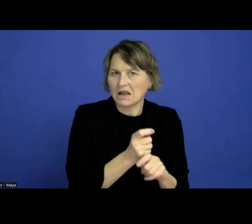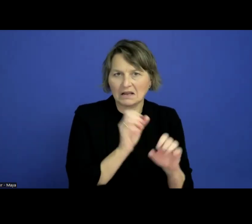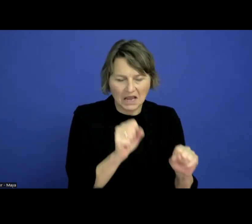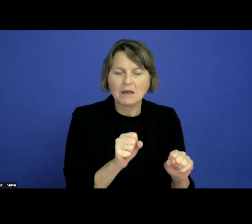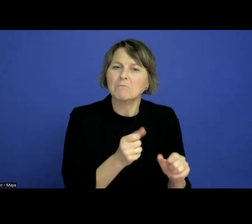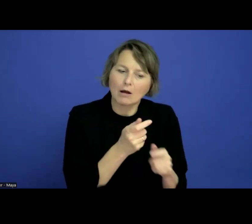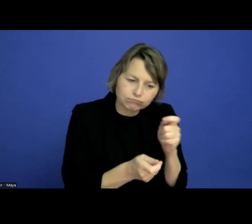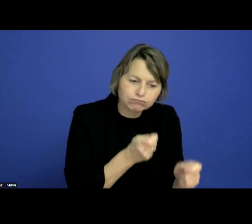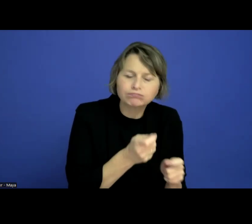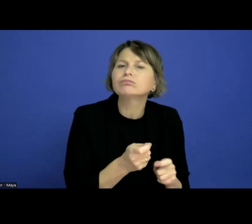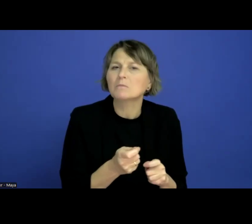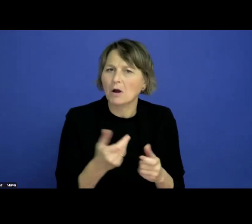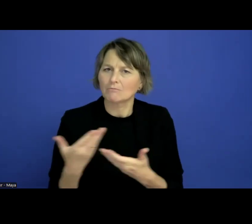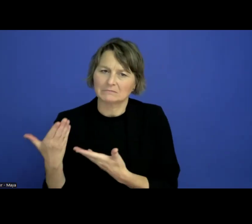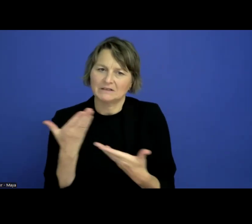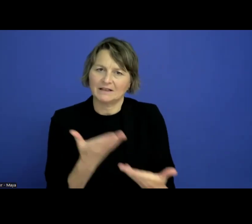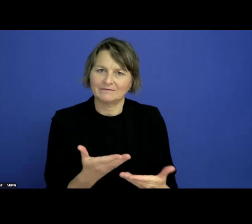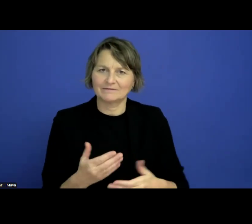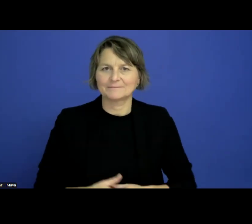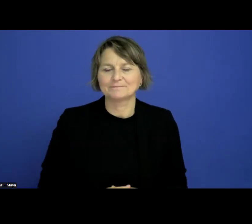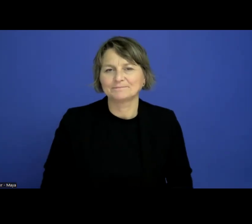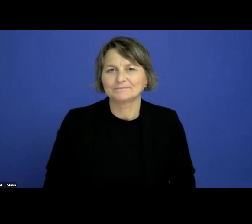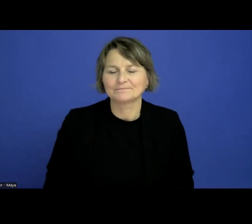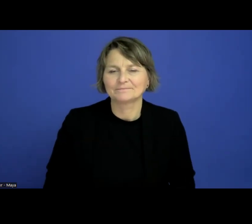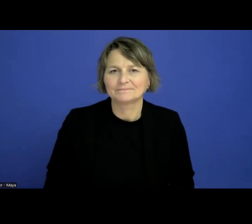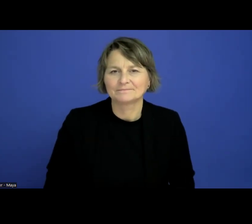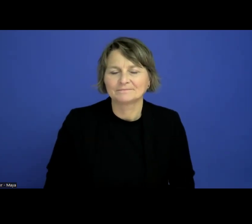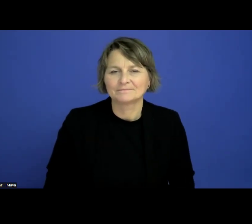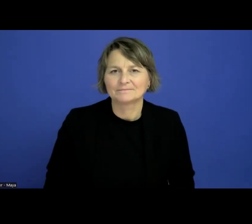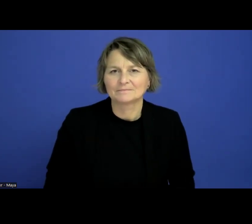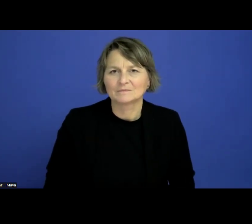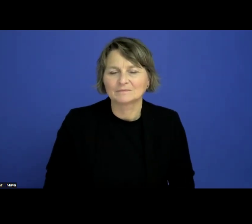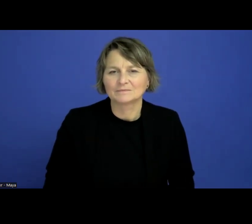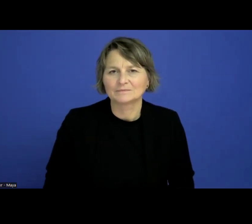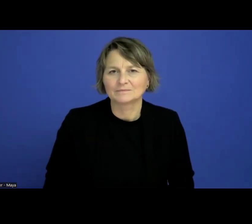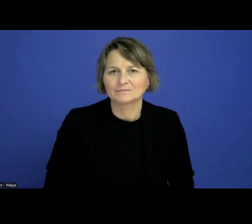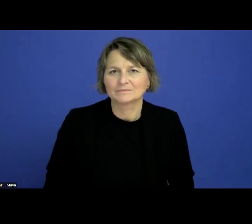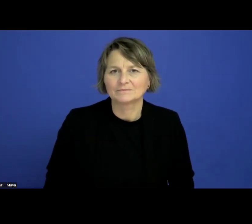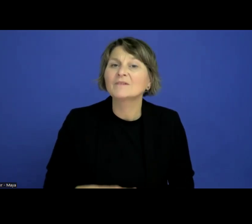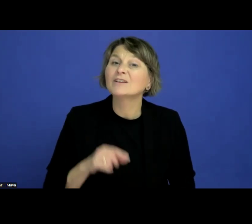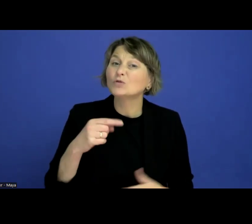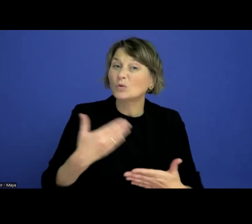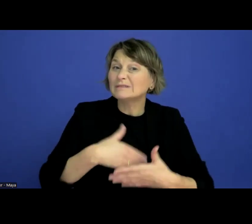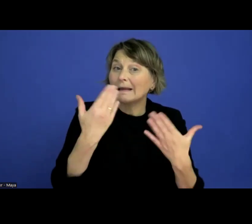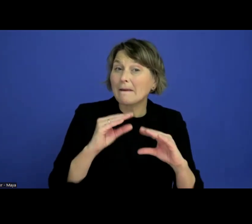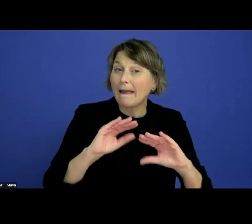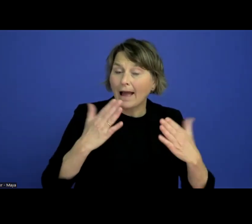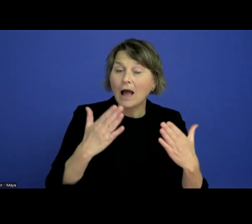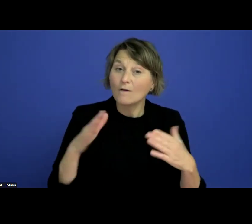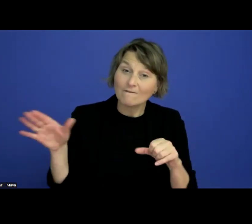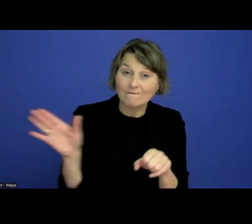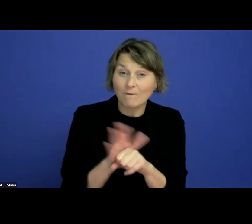most often those days are taken through half days.